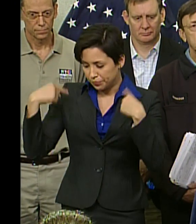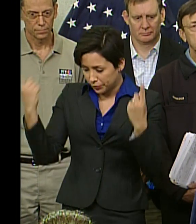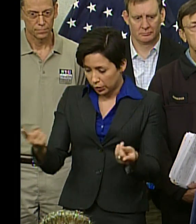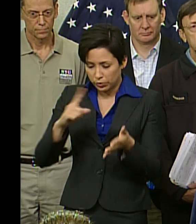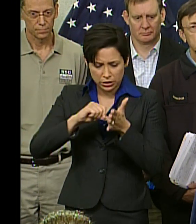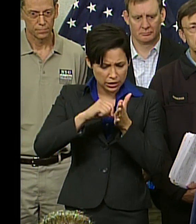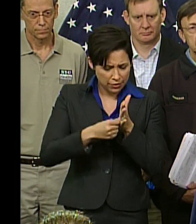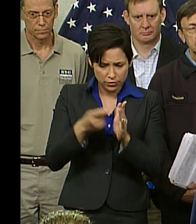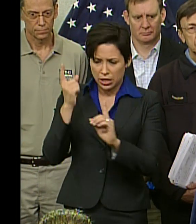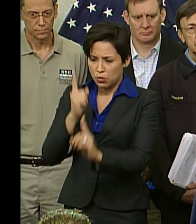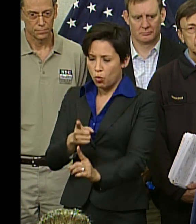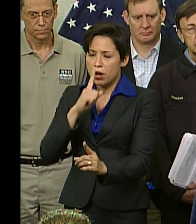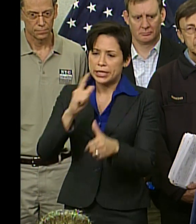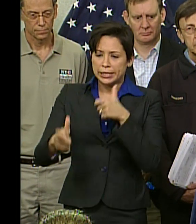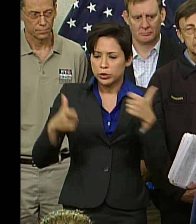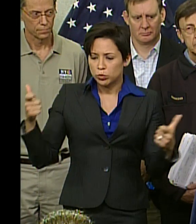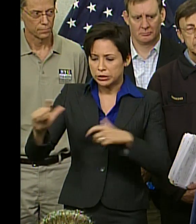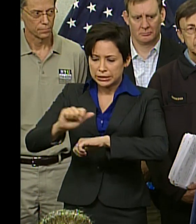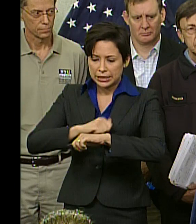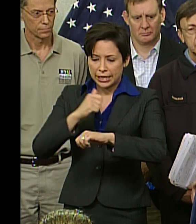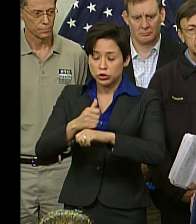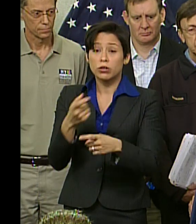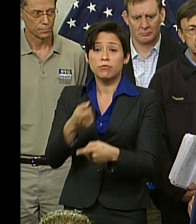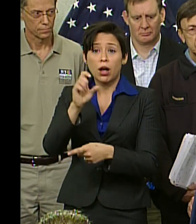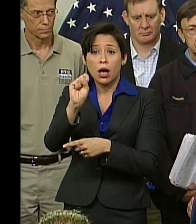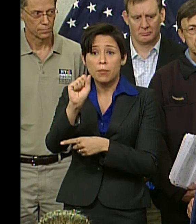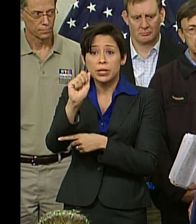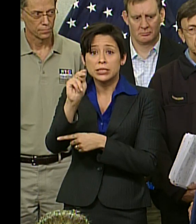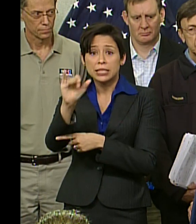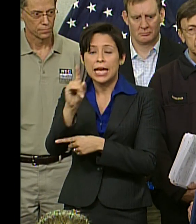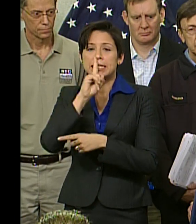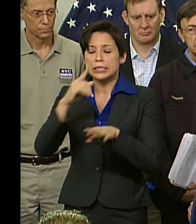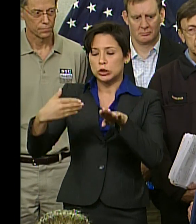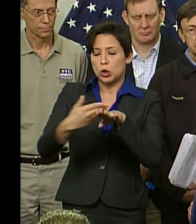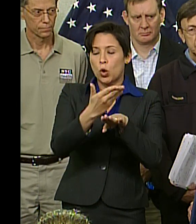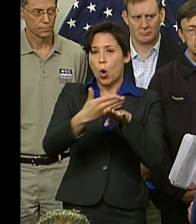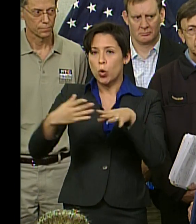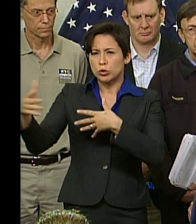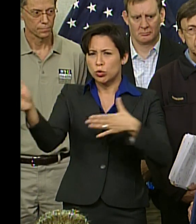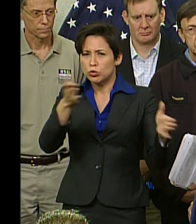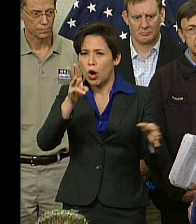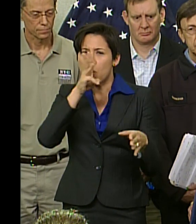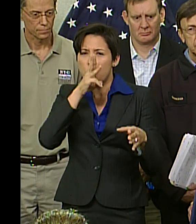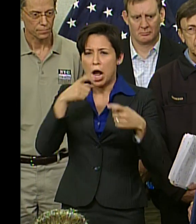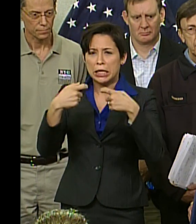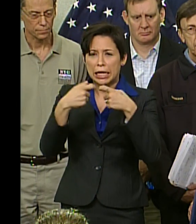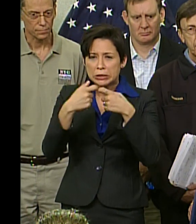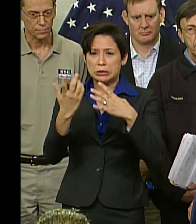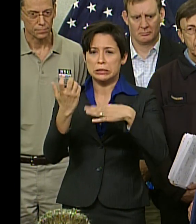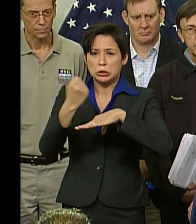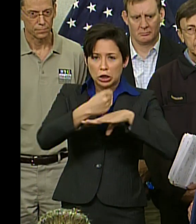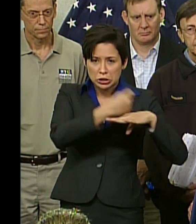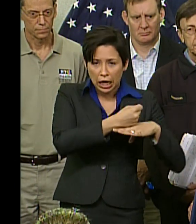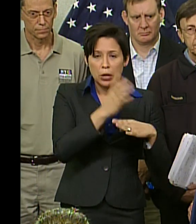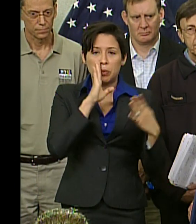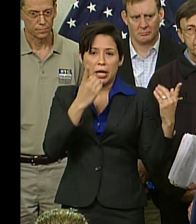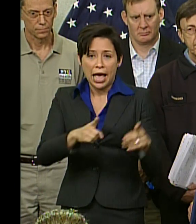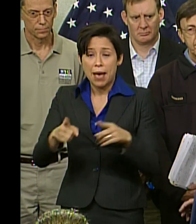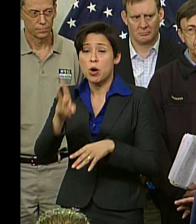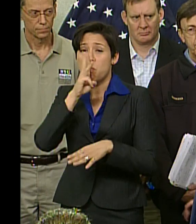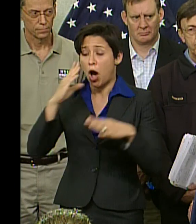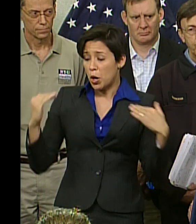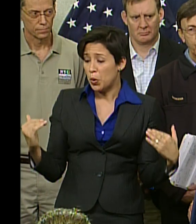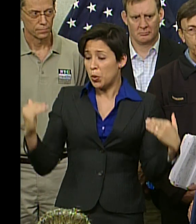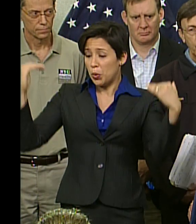greatest danger posed by Sandy is the coastal storm surge it will produce. We've already had as much flooding,